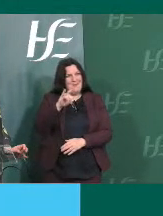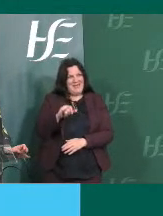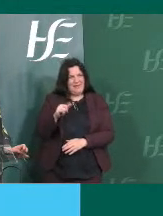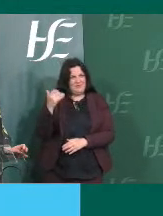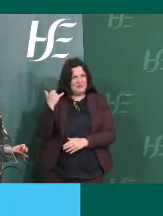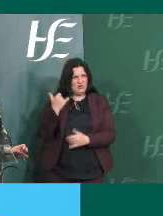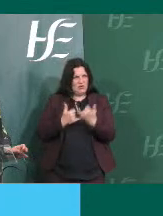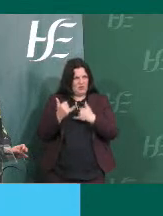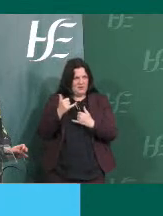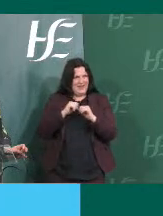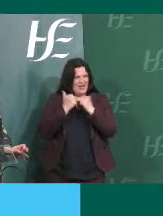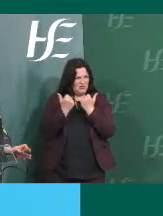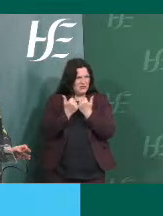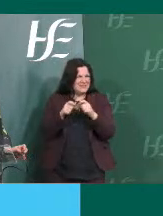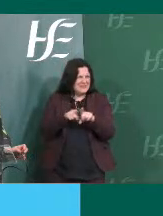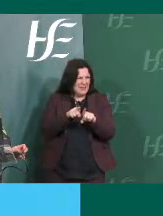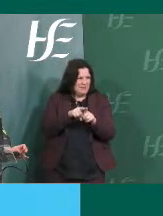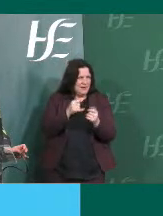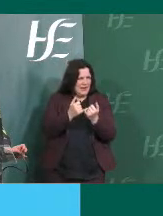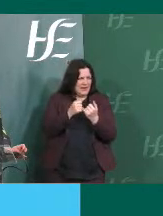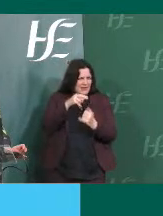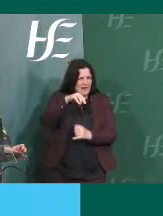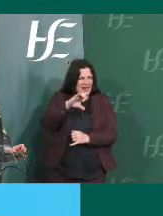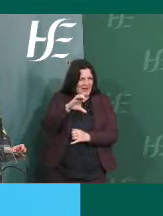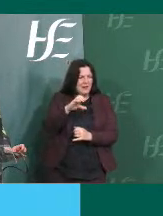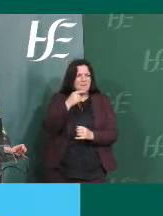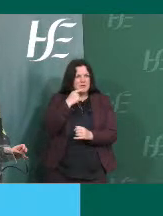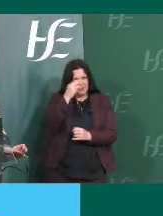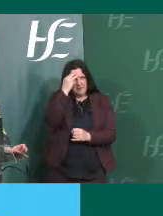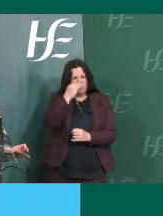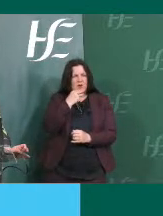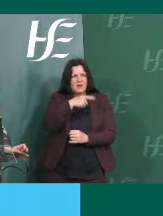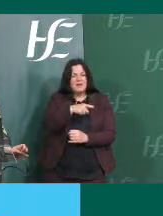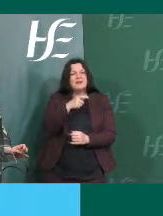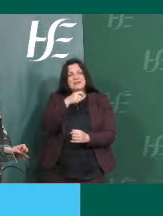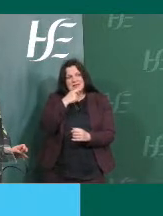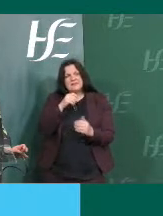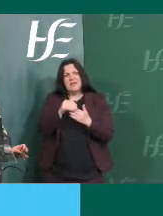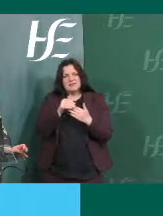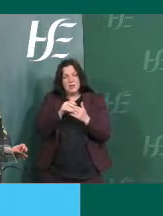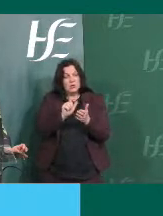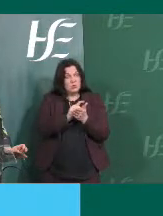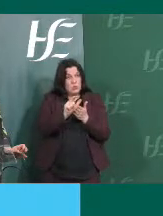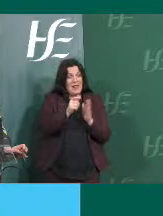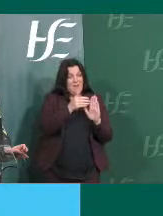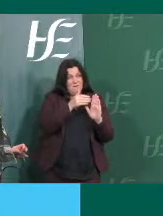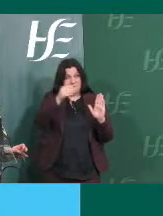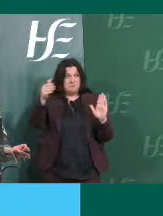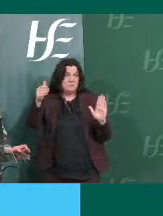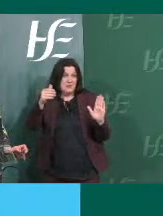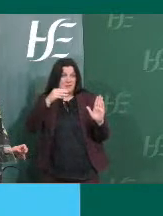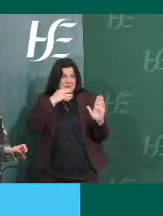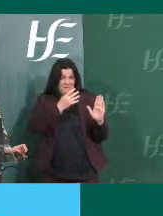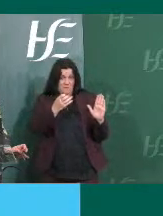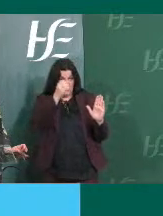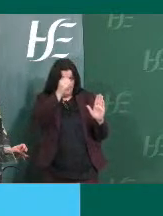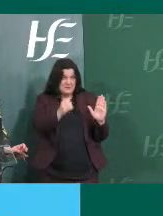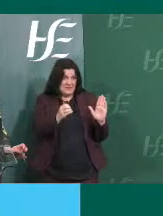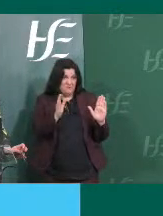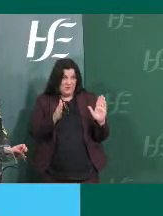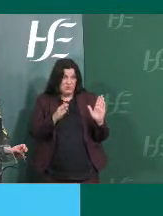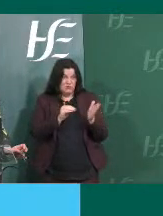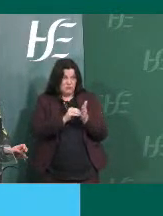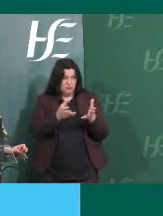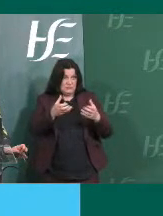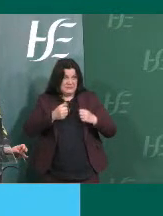year for those over 12, those 12 years and over. And in America, over 40% of those over 12 have received one